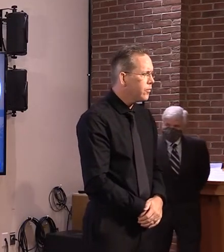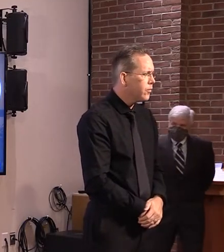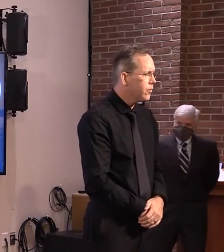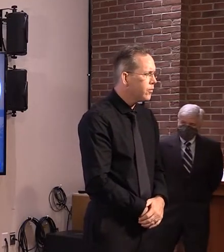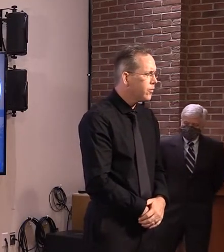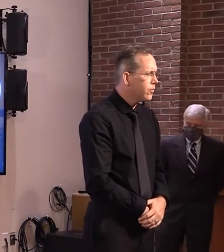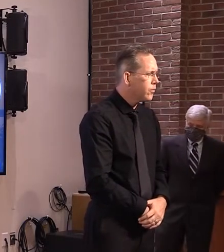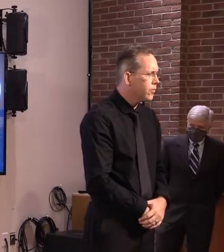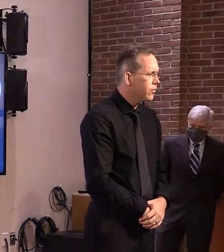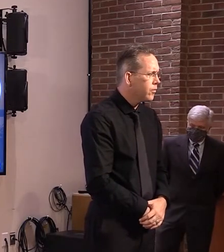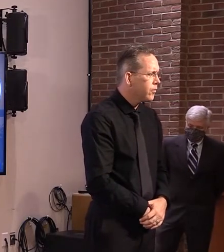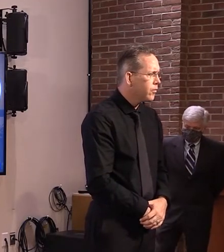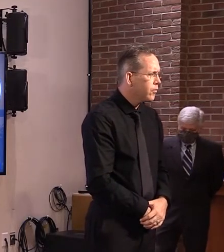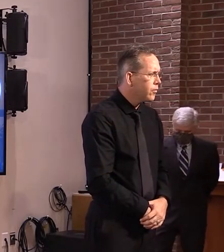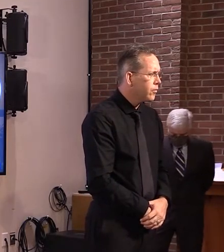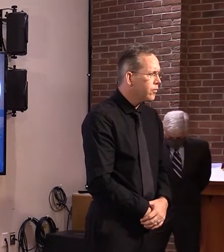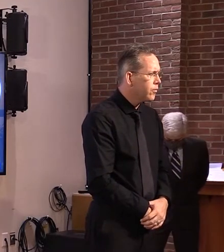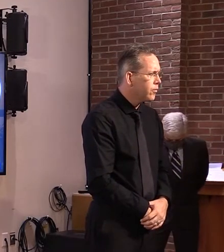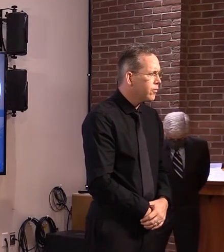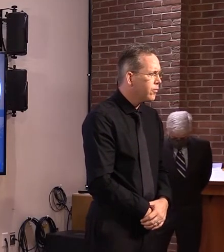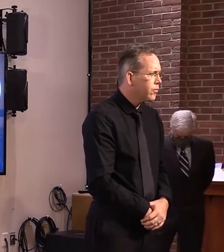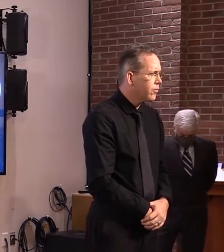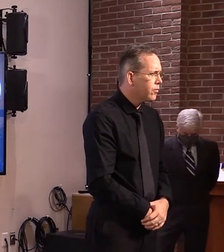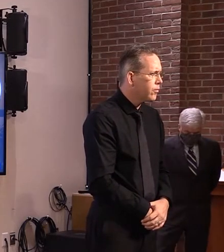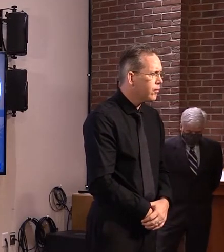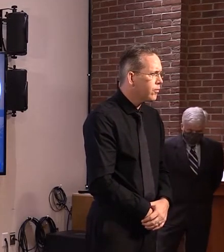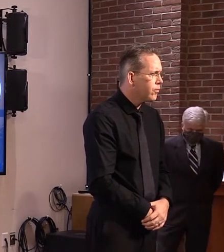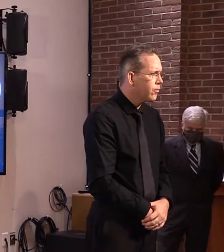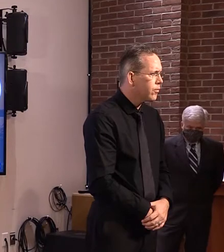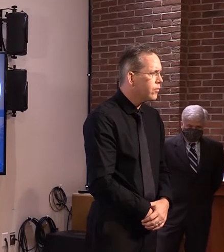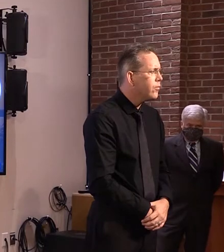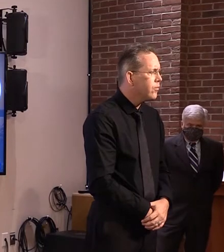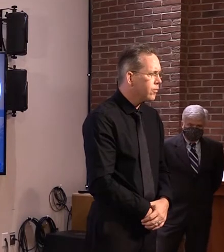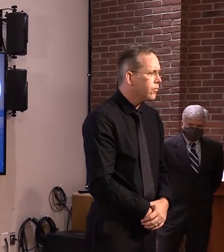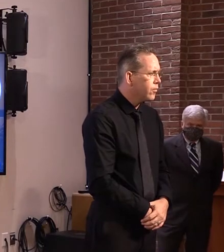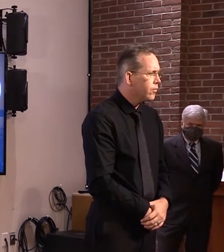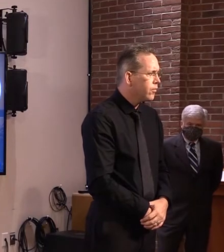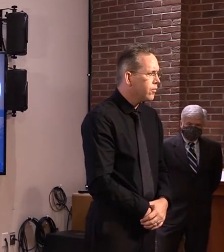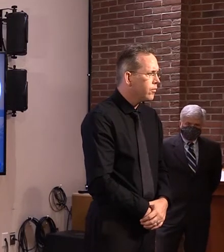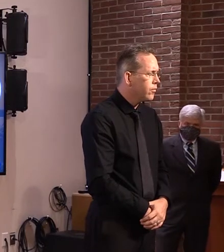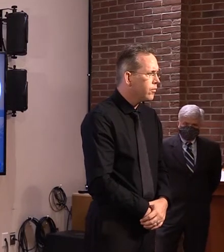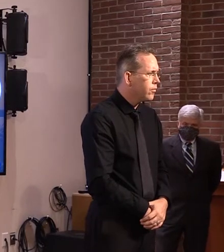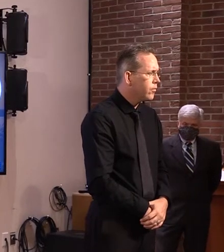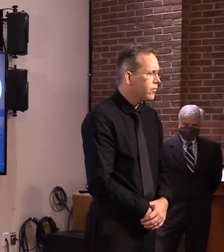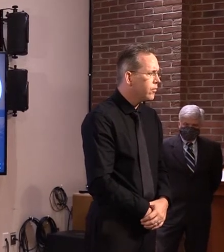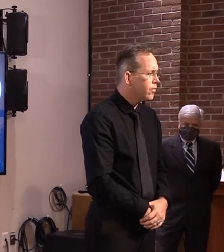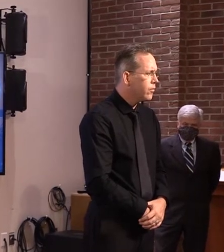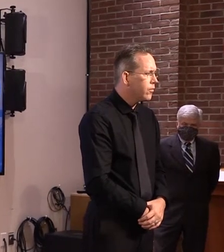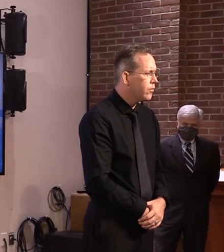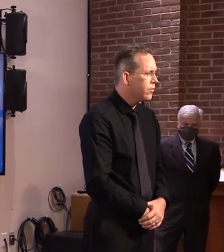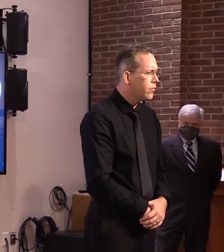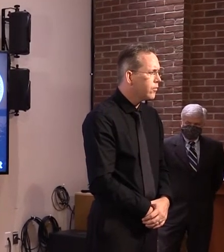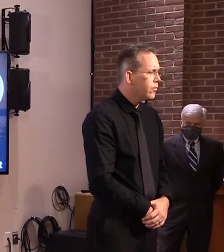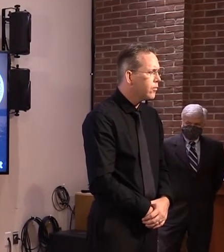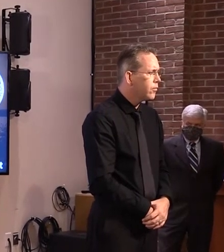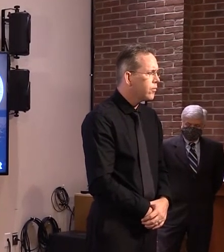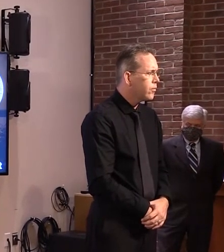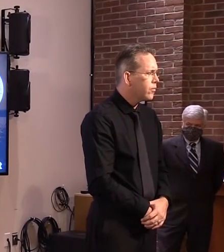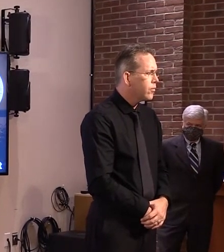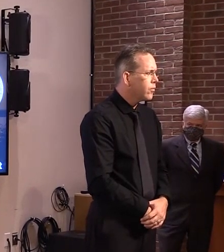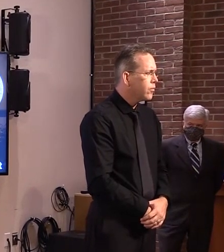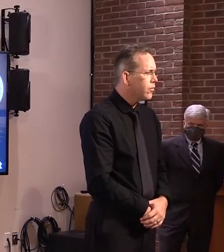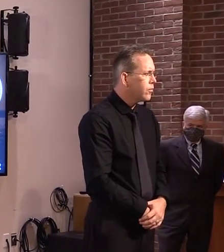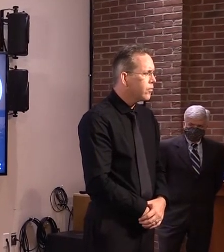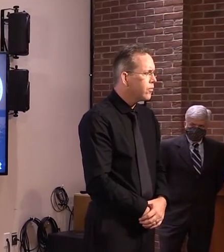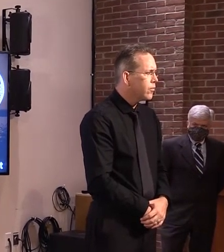north of half a billion dollars in business relief, broadband, education funding. I guess I was wondering if I could just get your thoughts sort of on